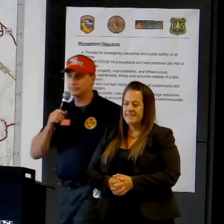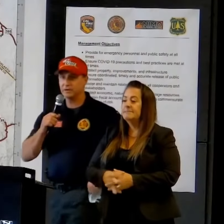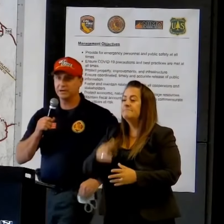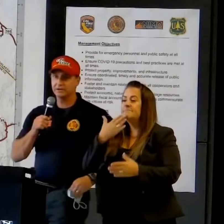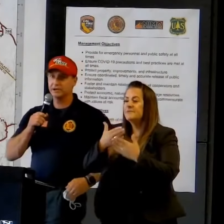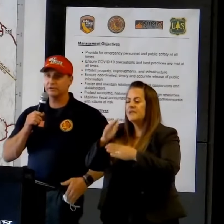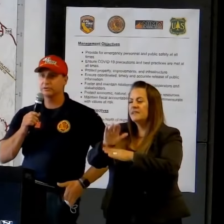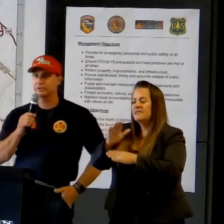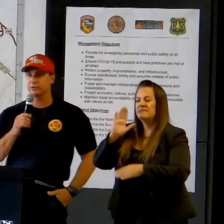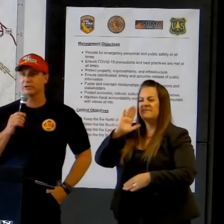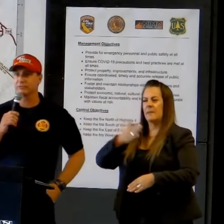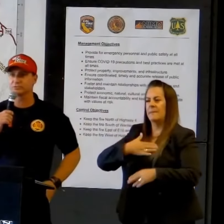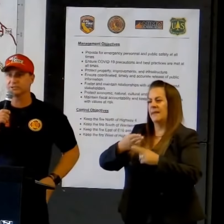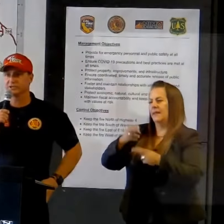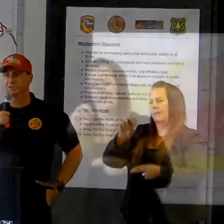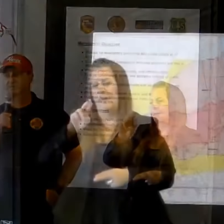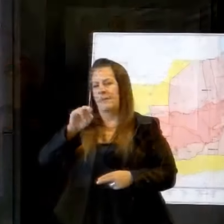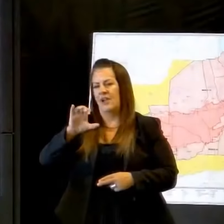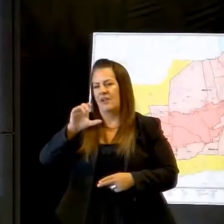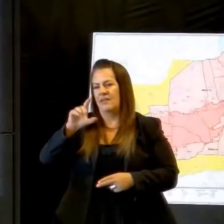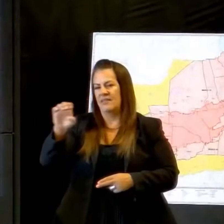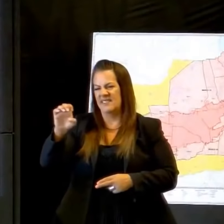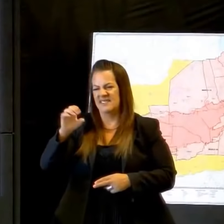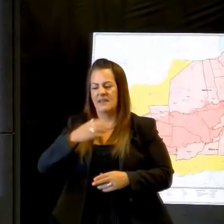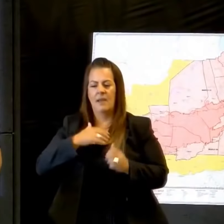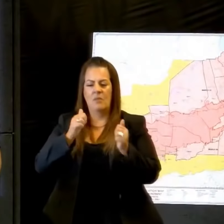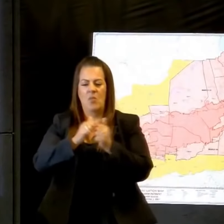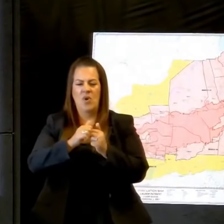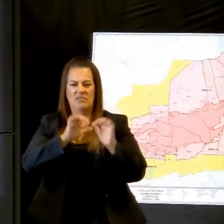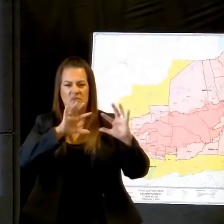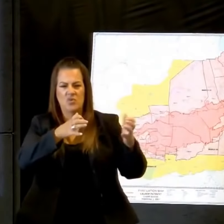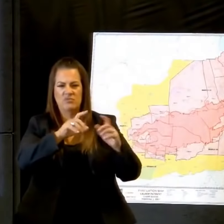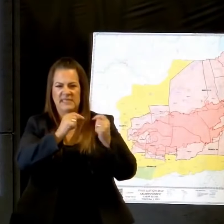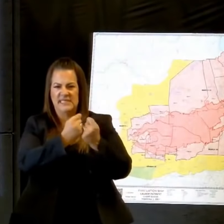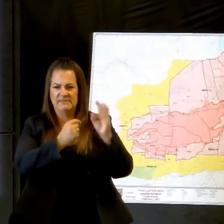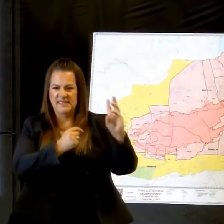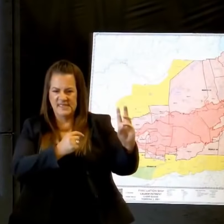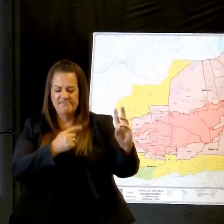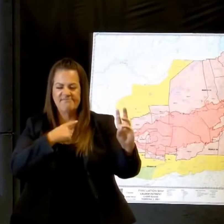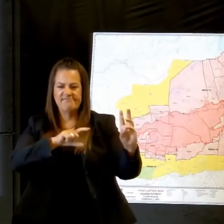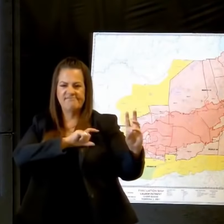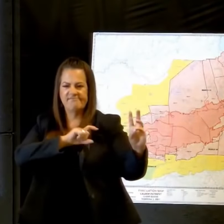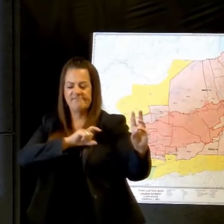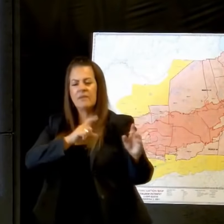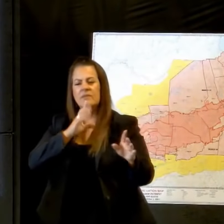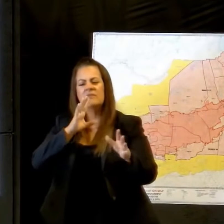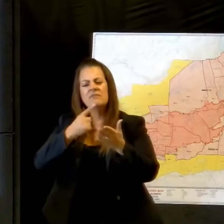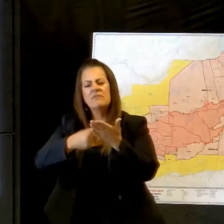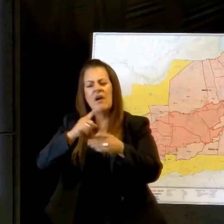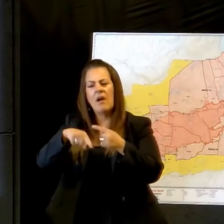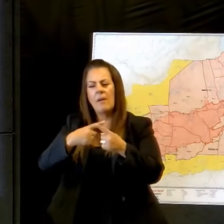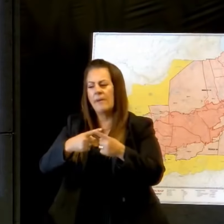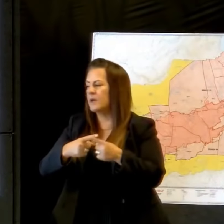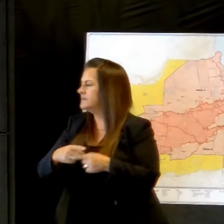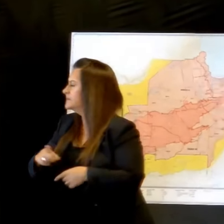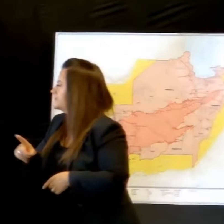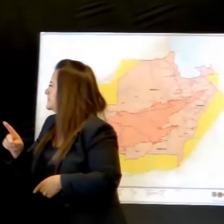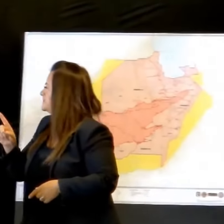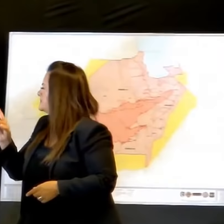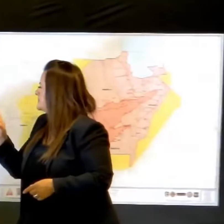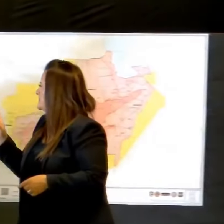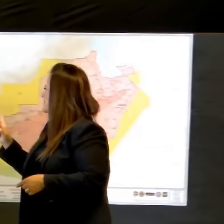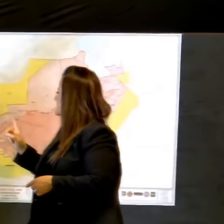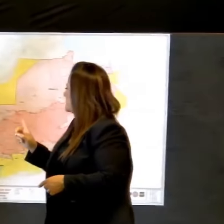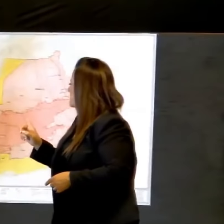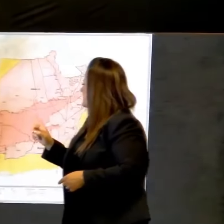Good evening. I'm Eric Lee. I'm the law enforcement liaison for Team 6. So I'm going to cover evac and repop. So I'm going to step over here to this map that's